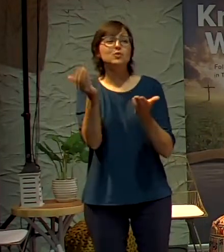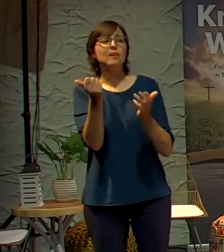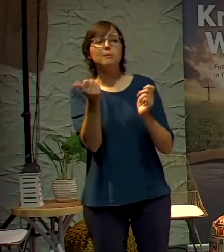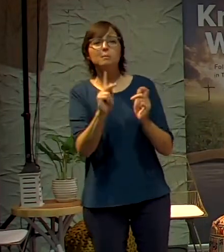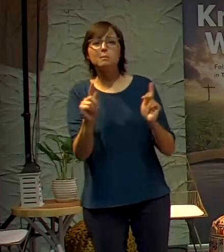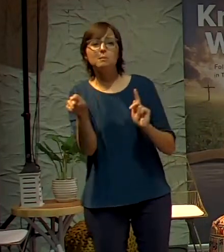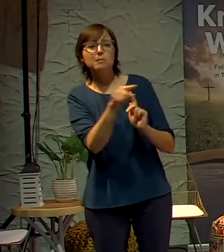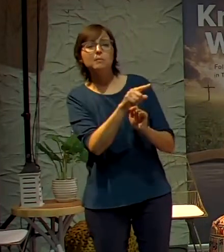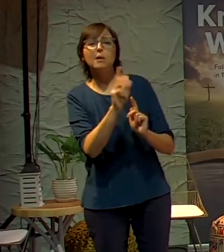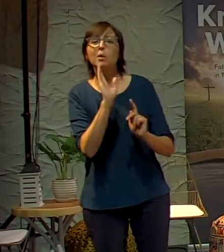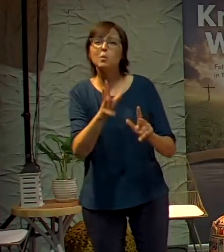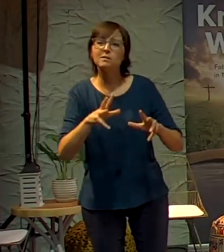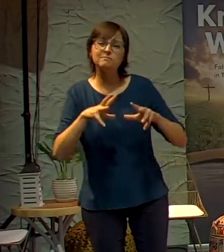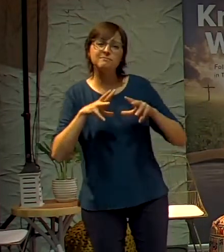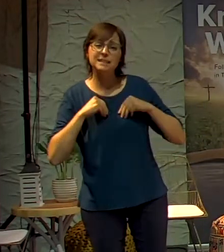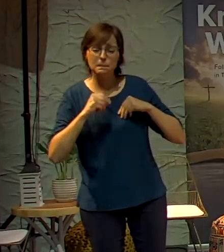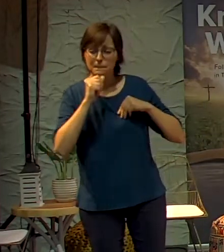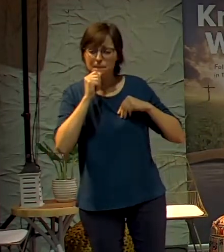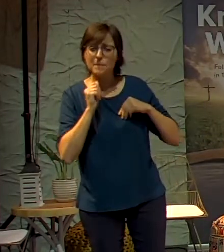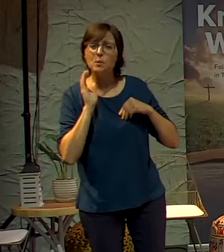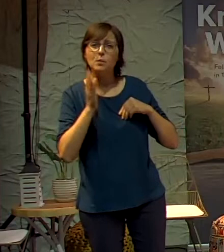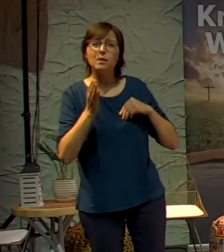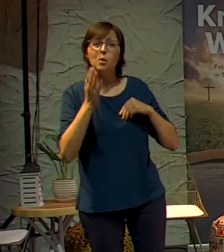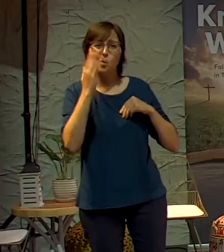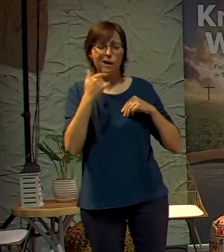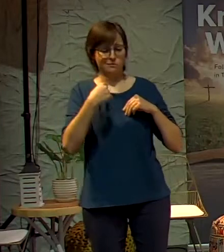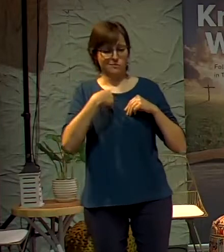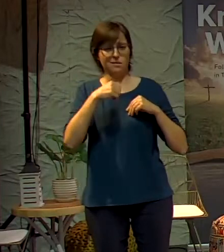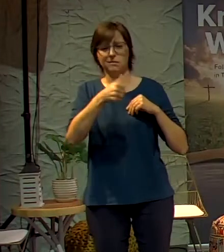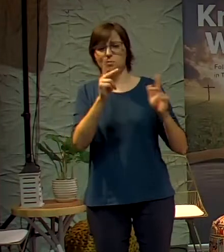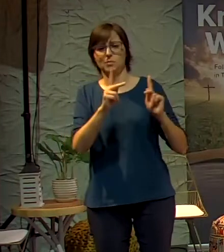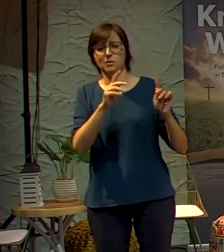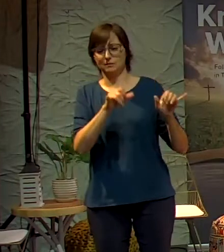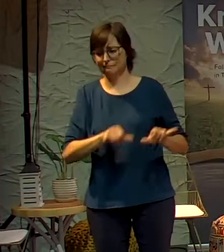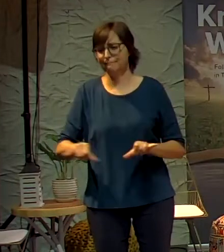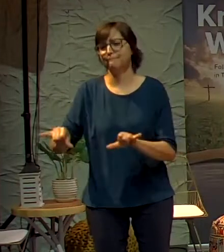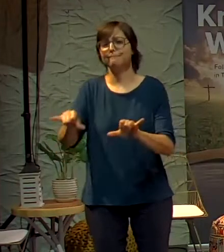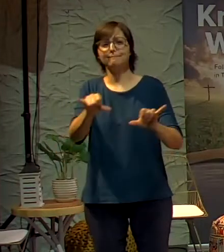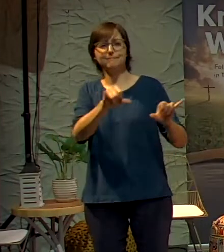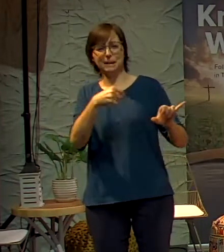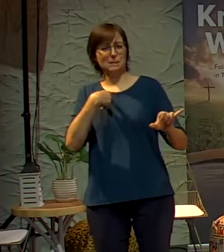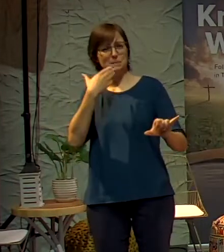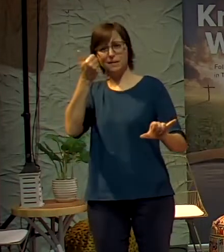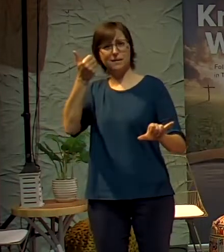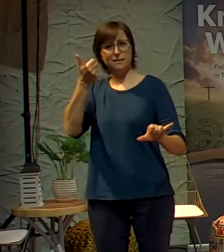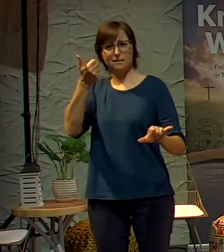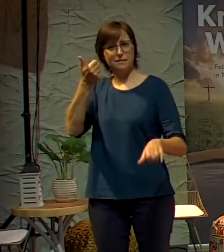it because I'm no better than anybody else. That is the life of an outsider